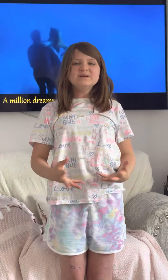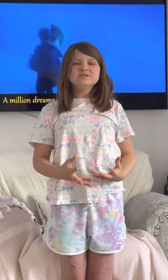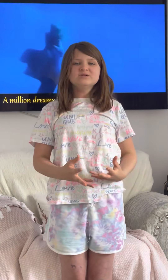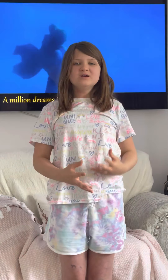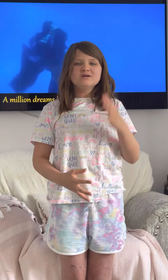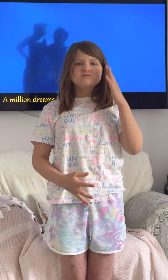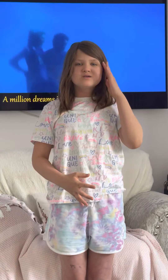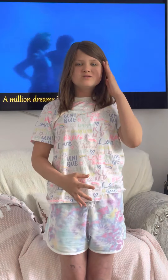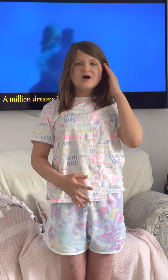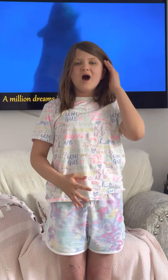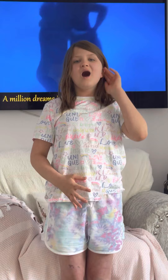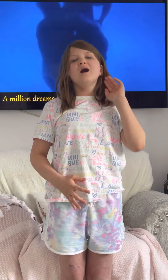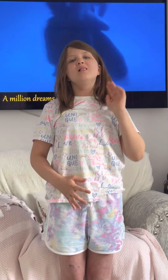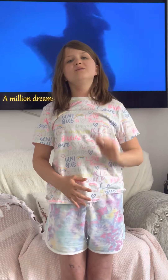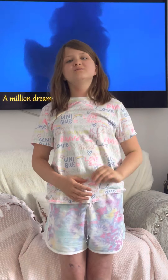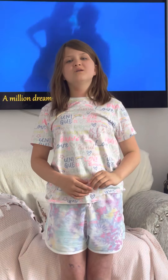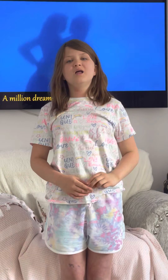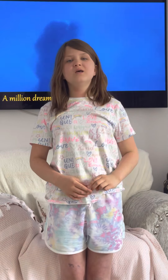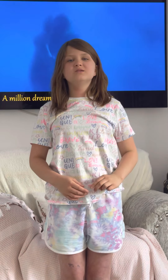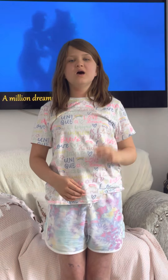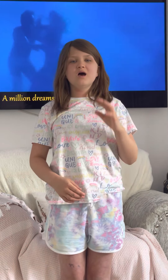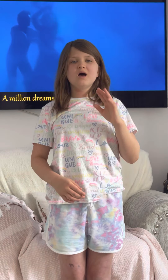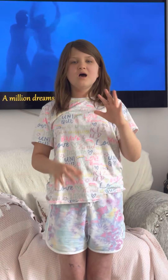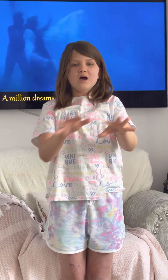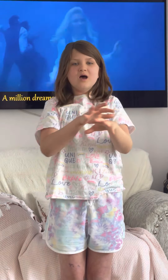dreams is all it's gonna take.